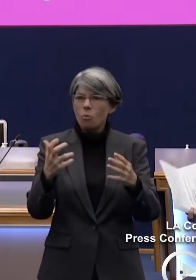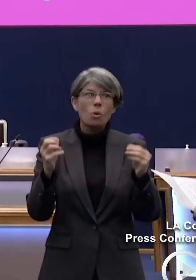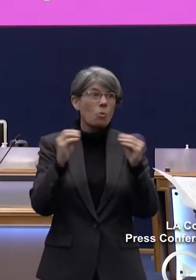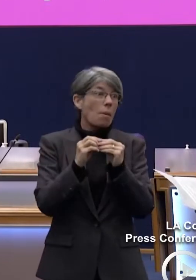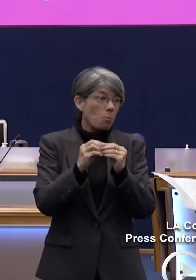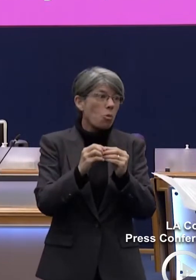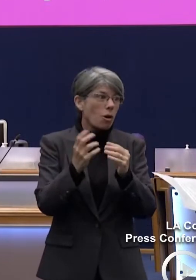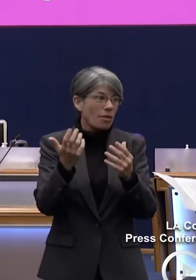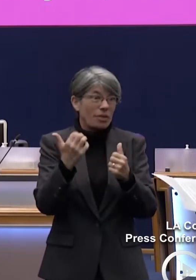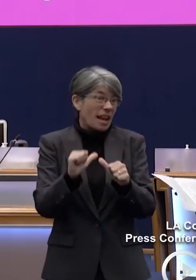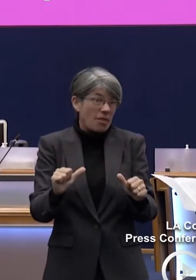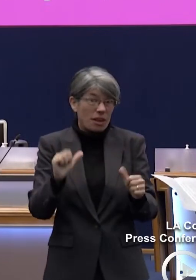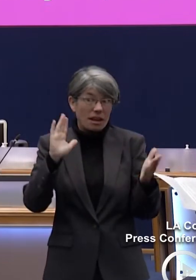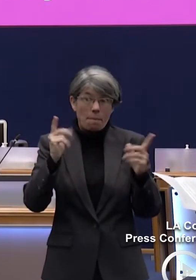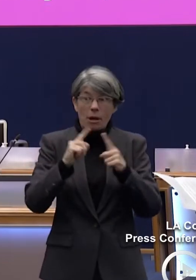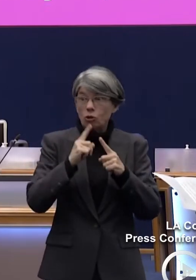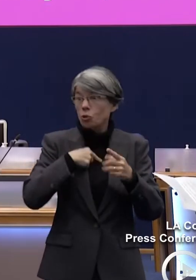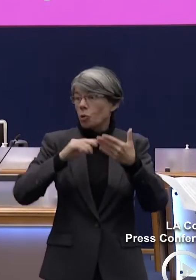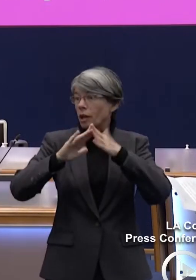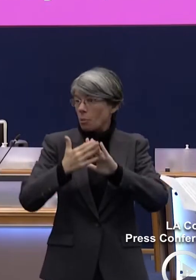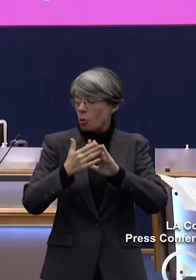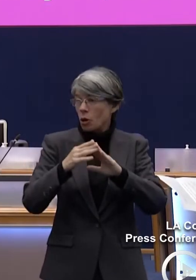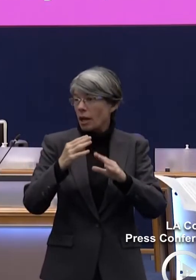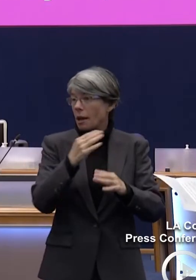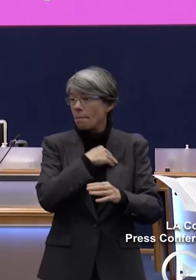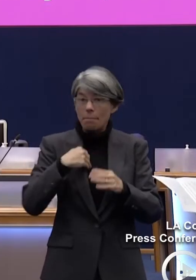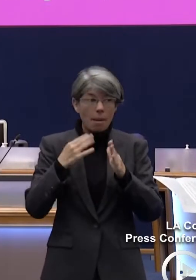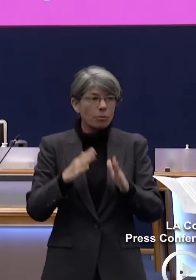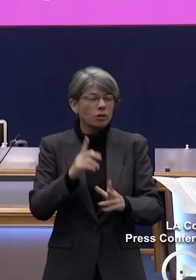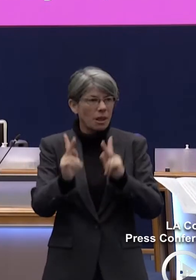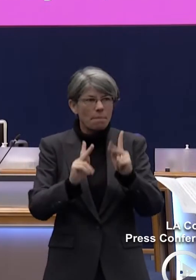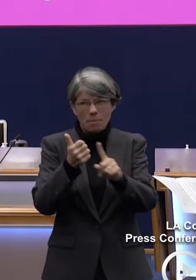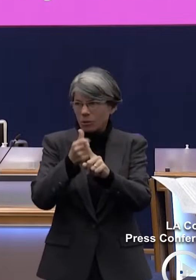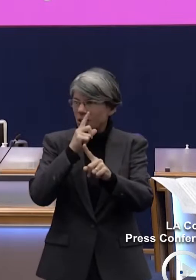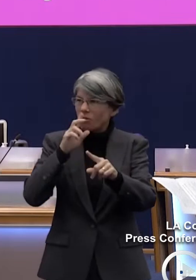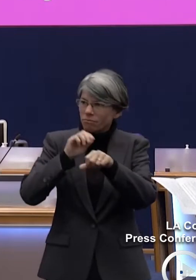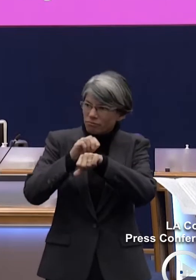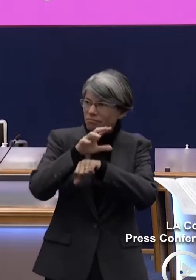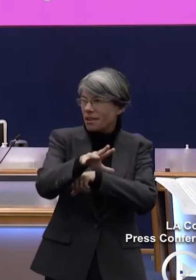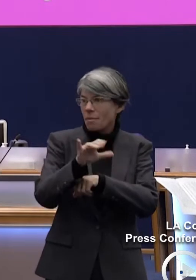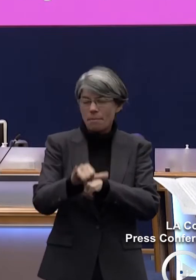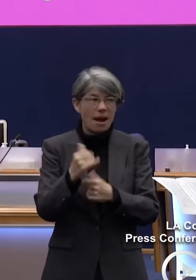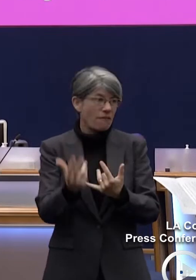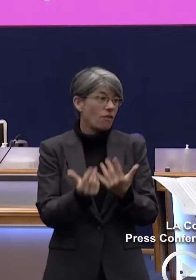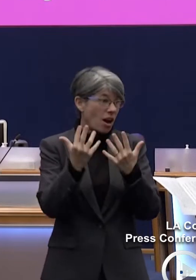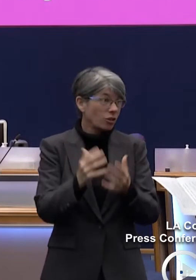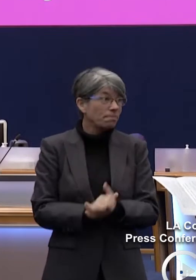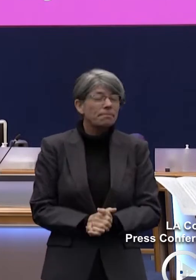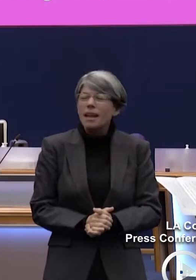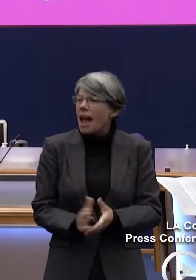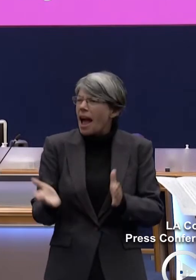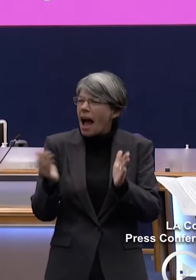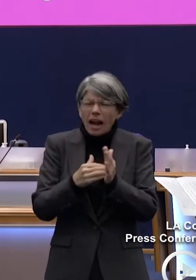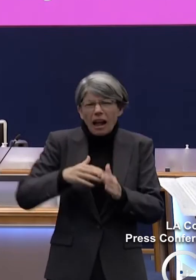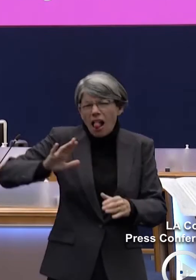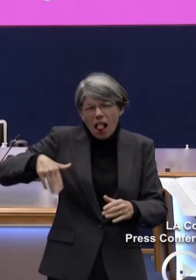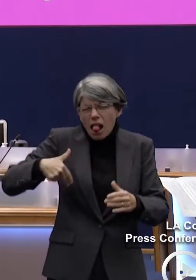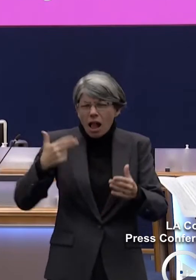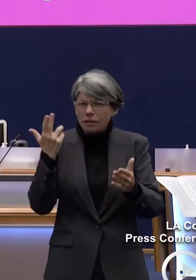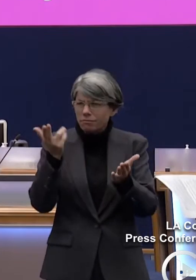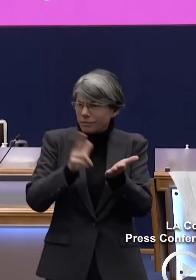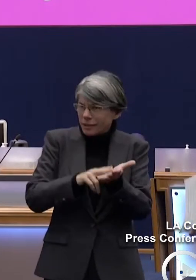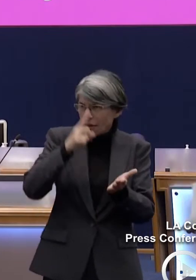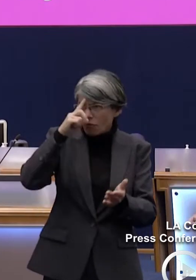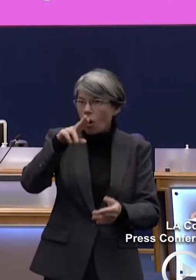than anything for the community members and the survivors who were impacted by this fire. Again, if you haven't signed up for your right of